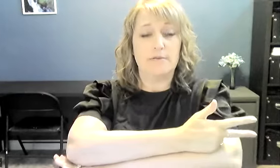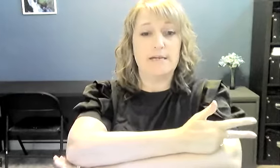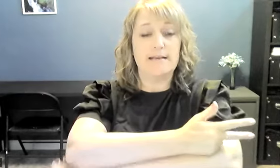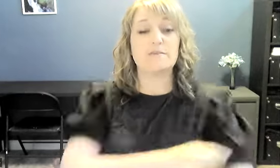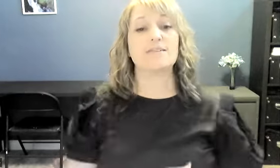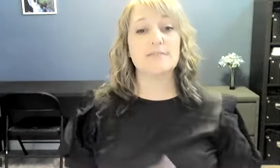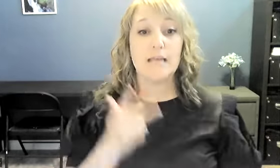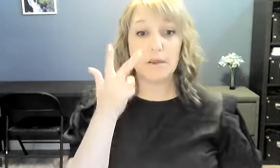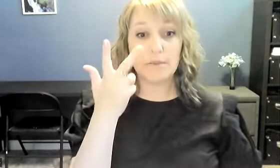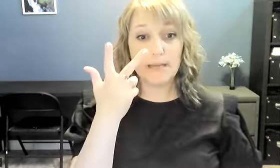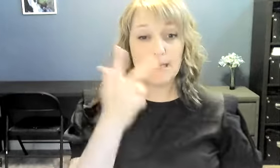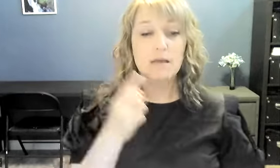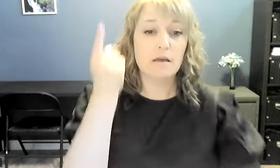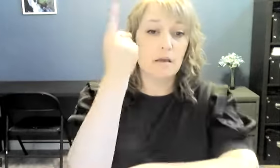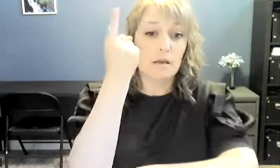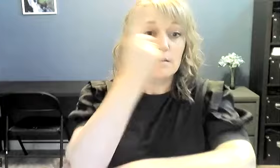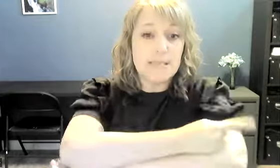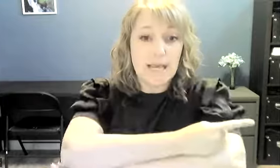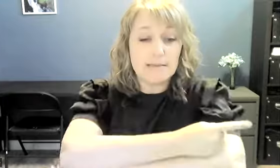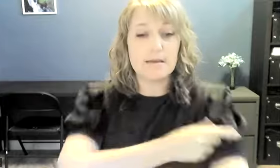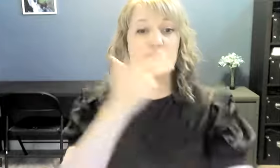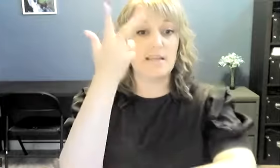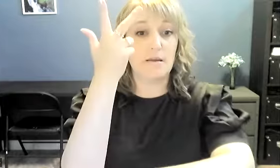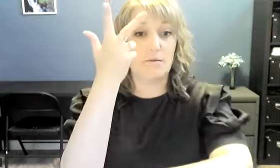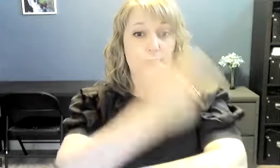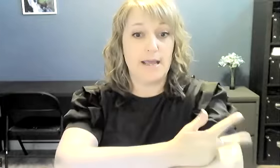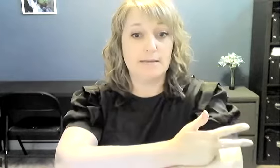3 days. So instead of saying 3 days, I just say 3 days.